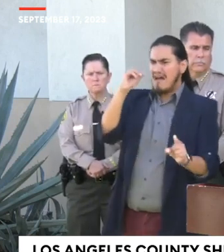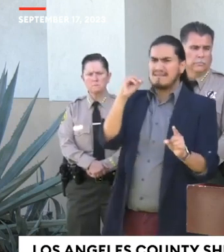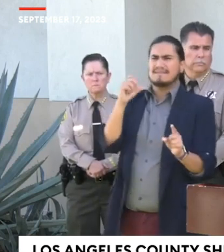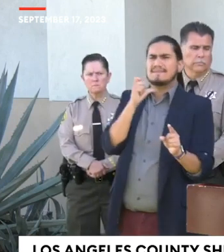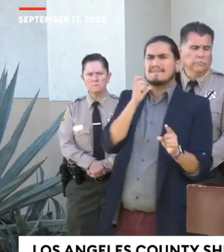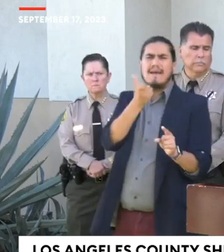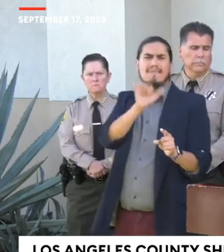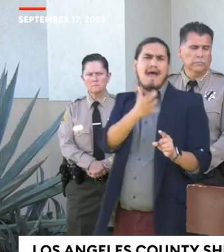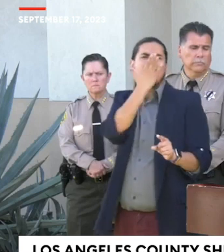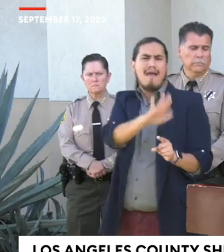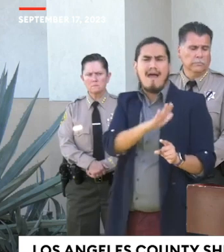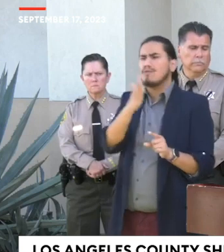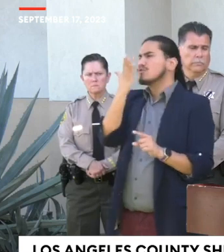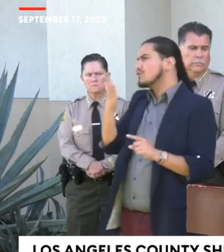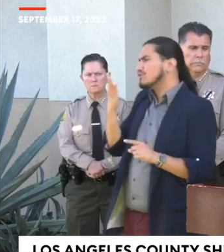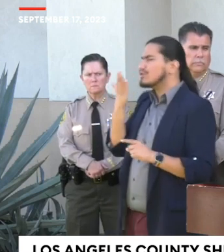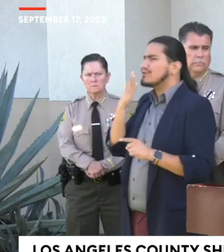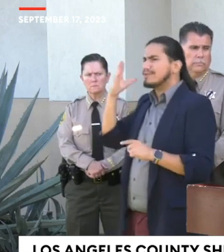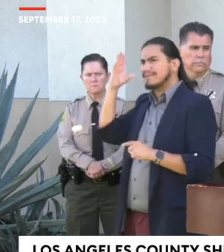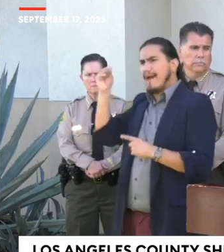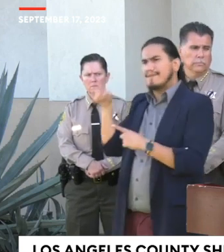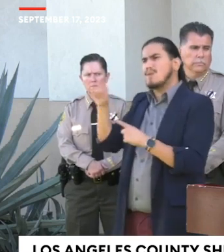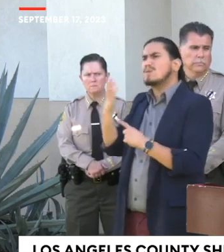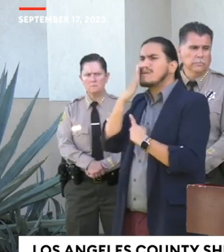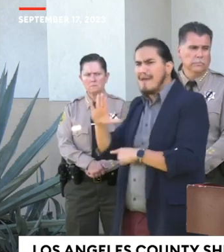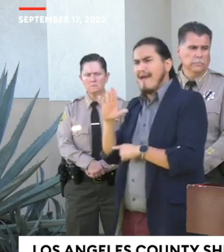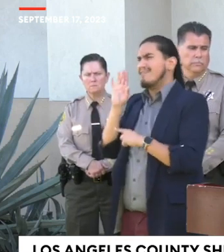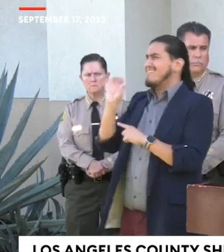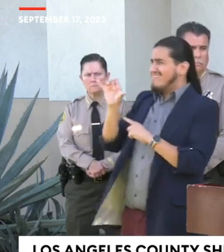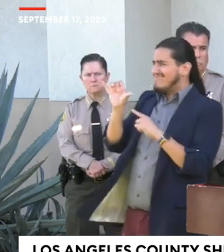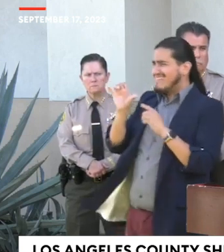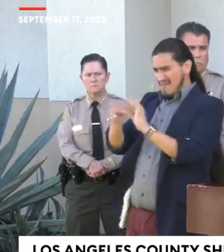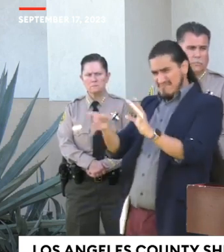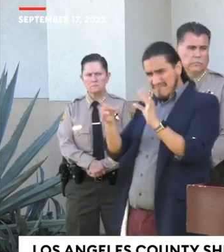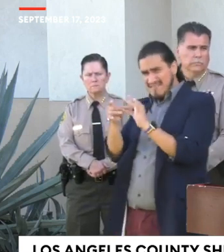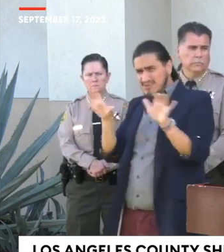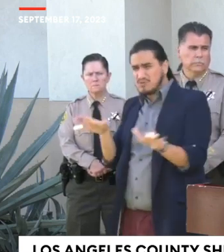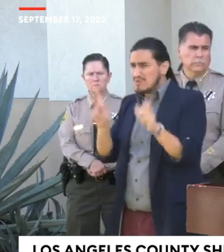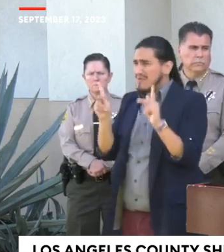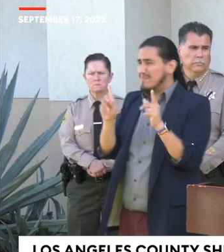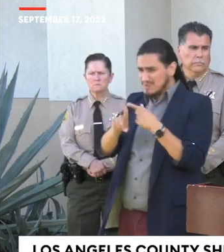guys. It's promoting an environment that emboldens criminals and encourages